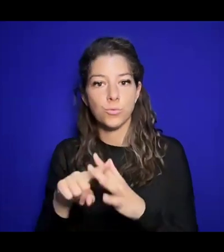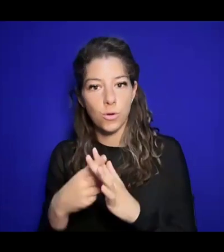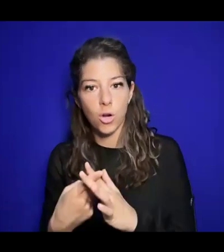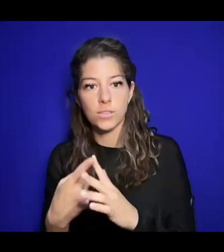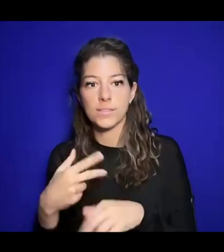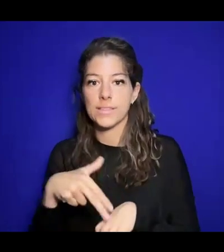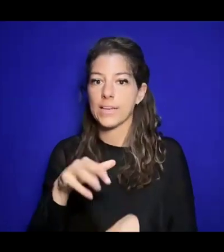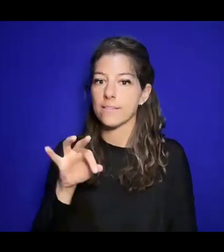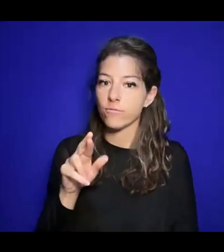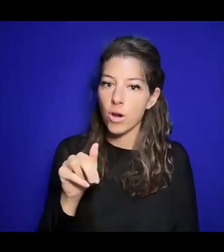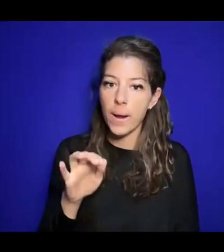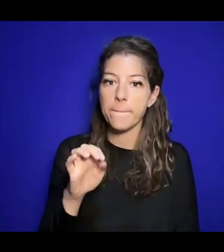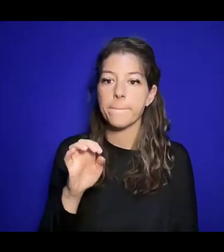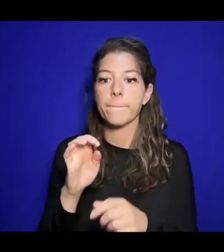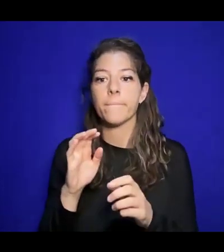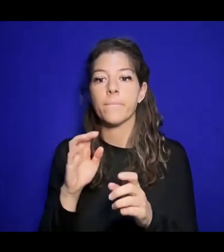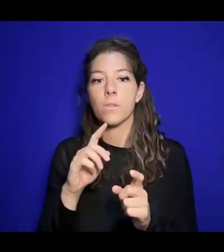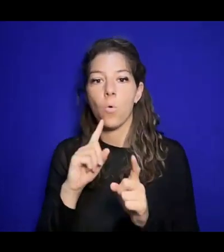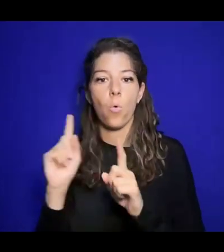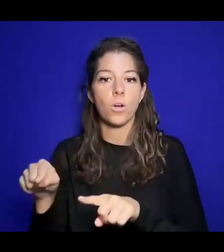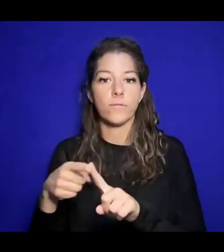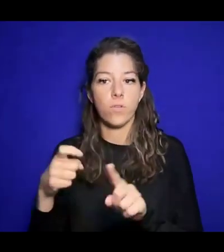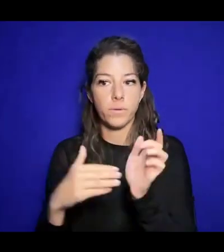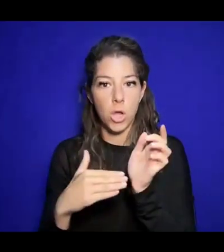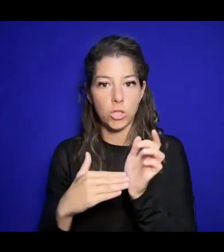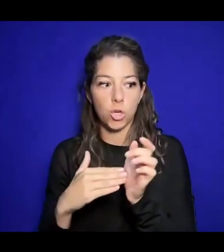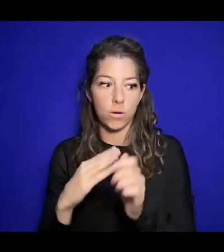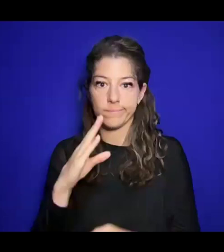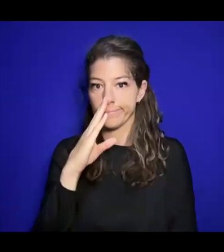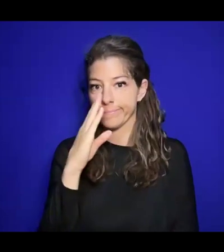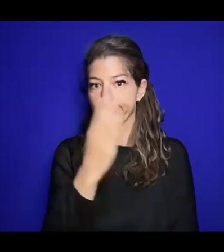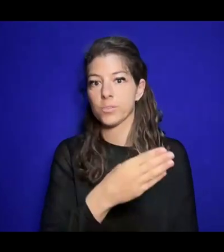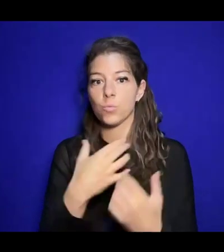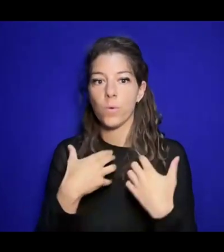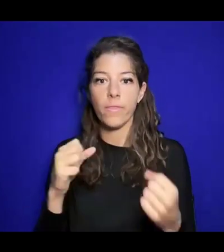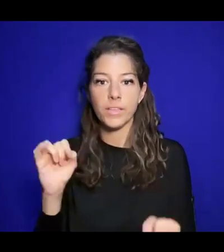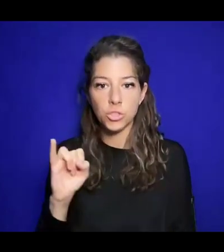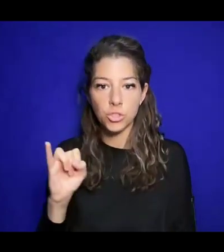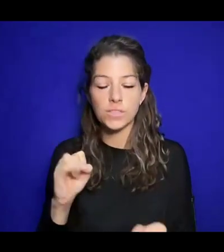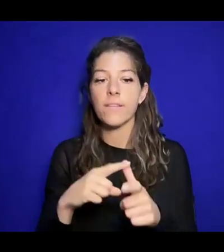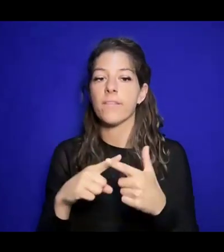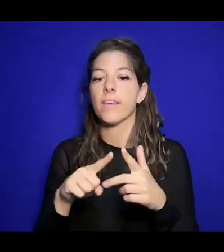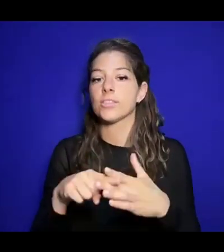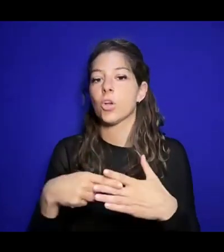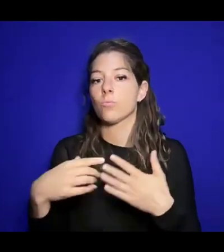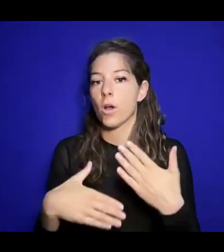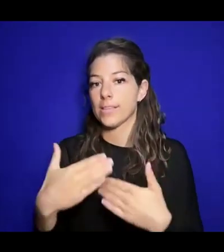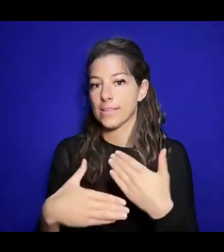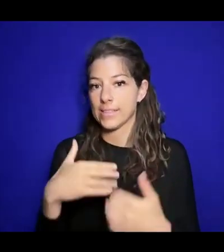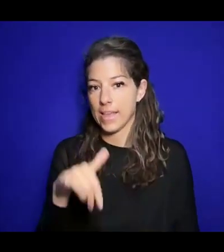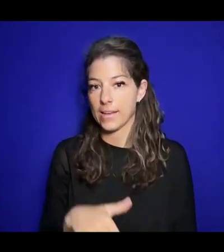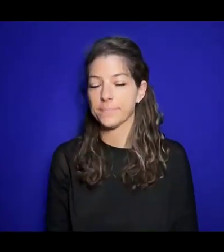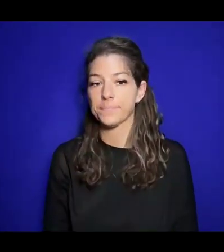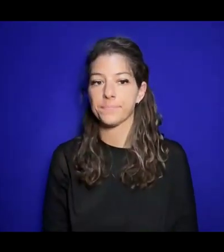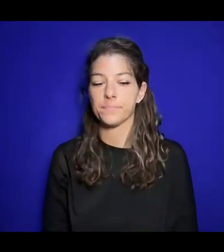standing frame. You get the order from your physician, it goes to your health insurance, and then they start processing that.